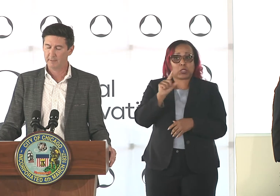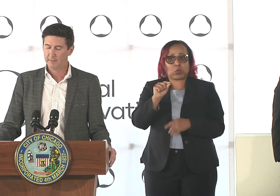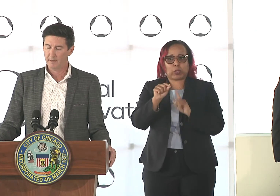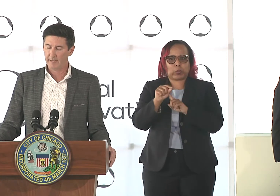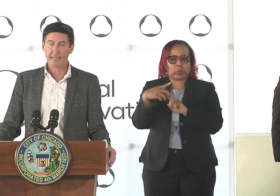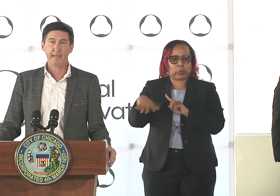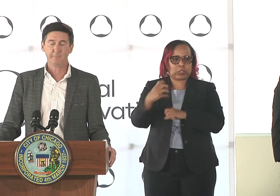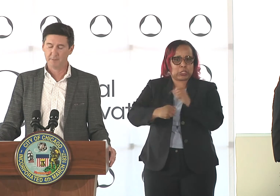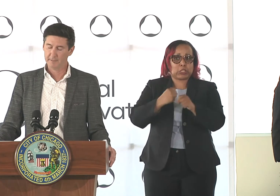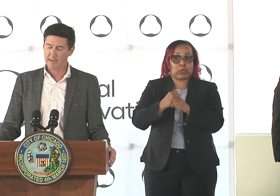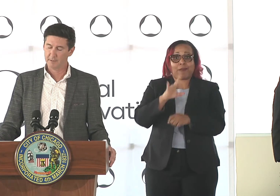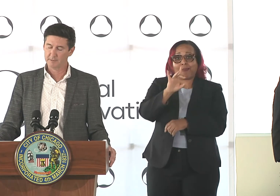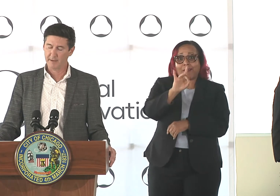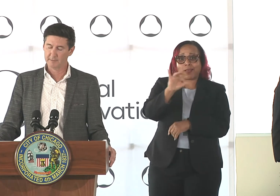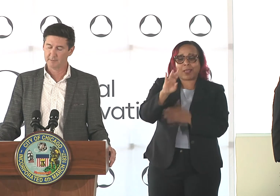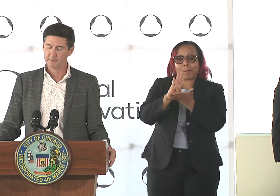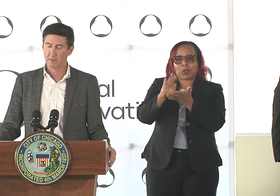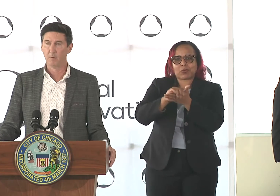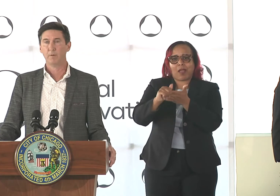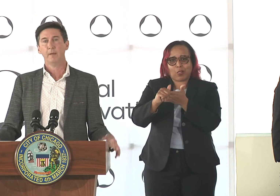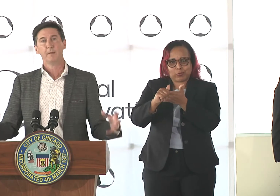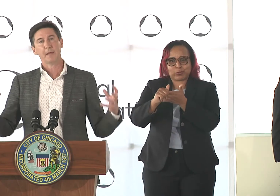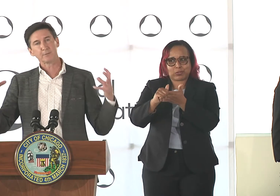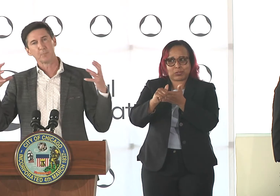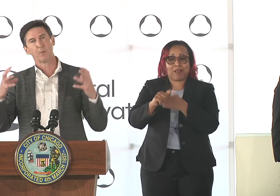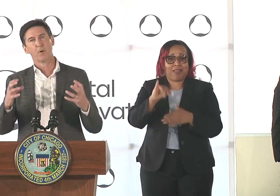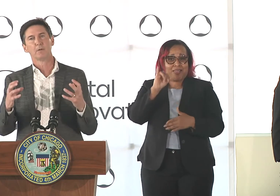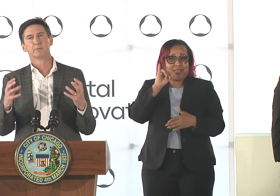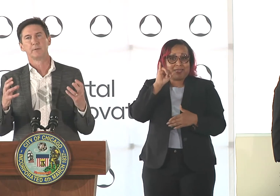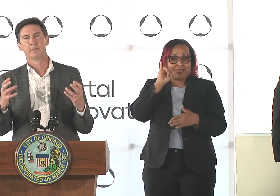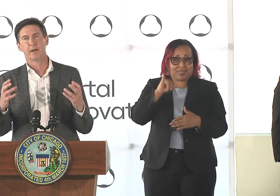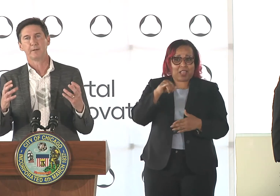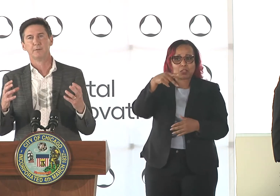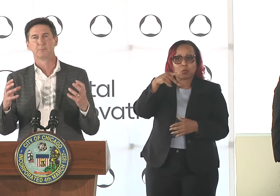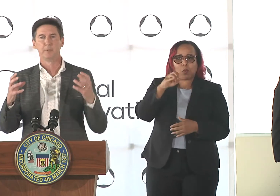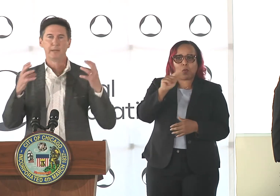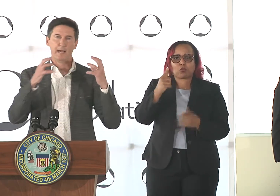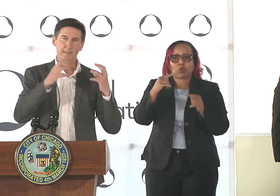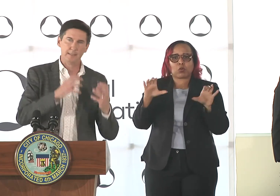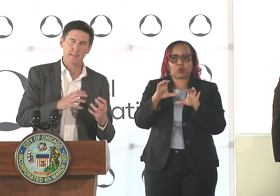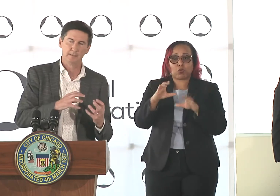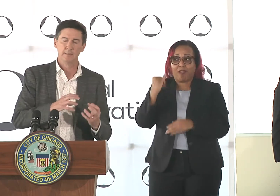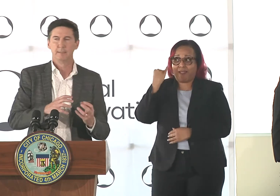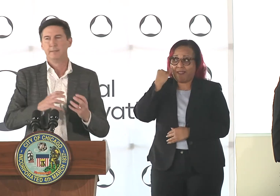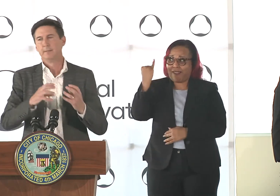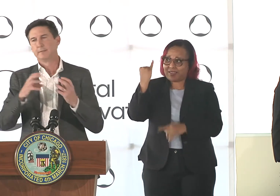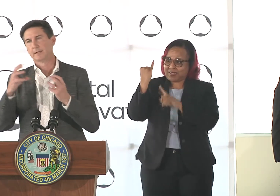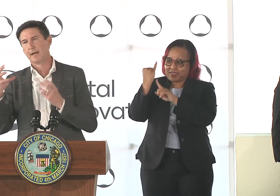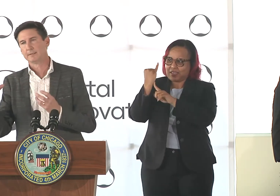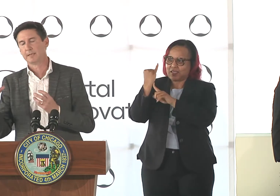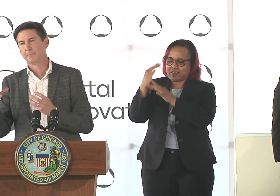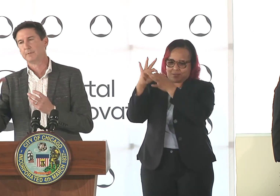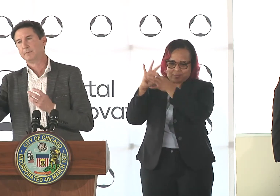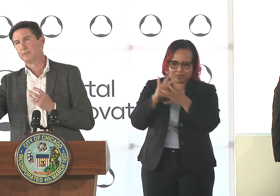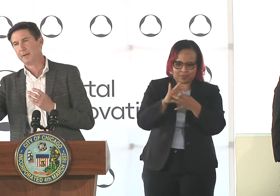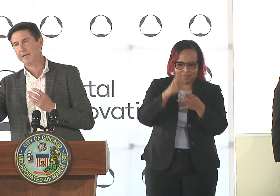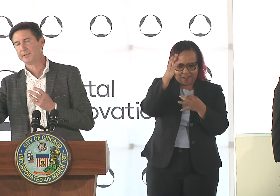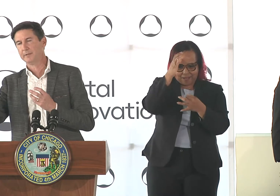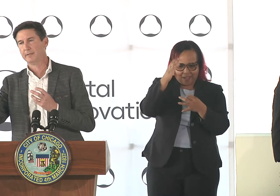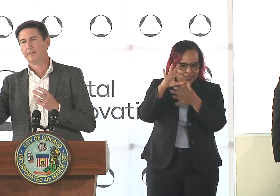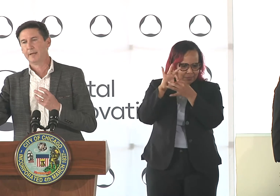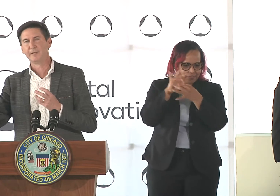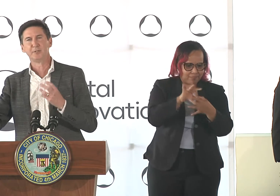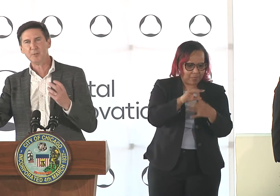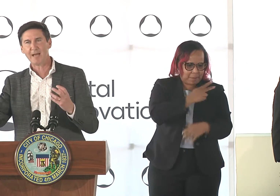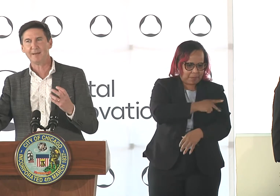year, $88 billion of exits. So that's what Portal is really trying to do, is bring idea to concept to